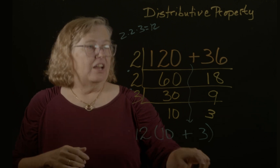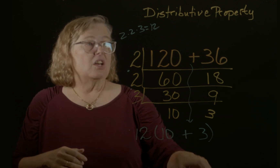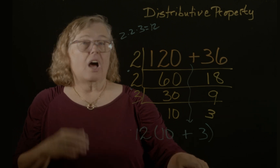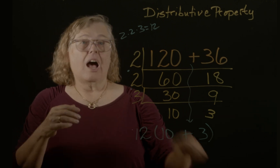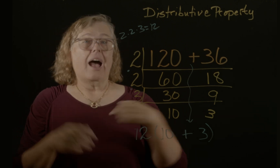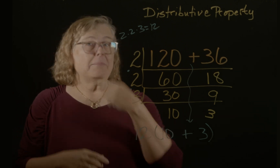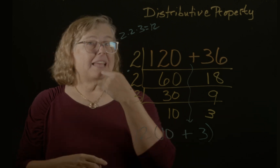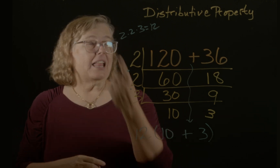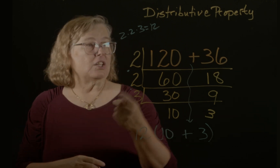Easy.